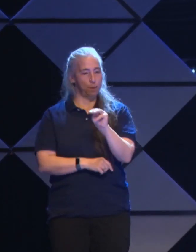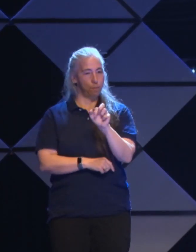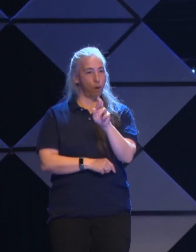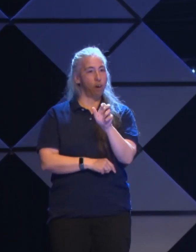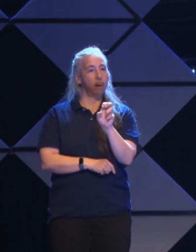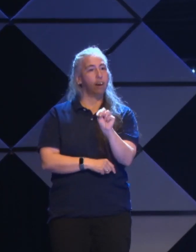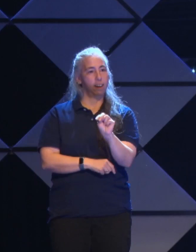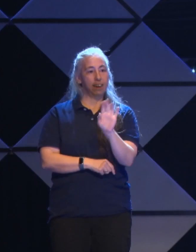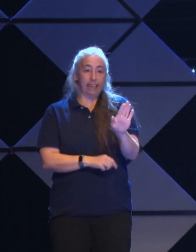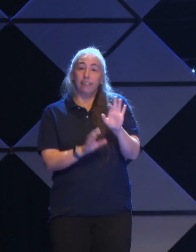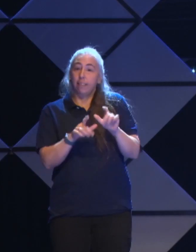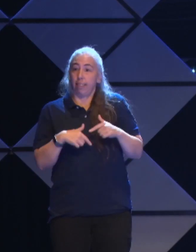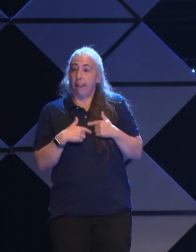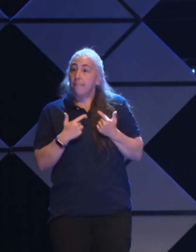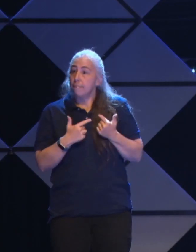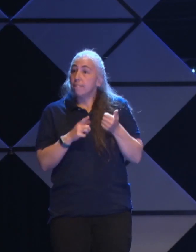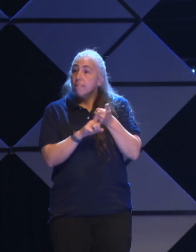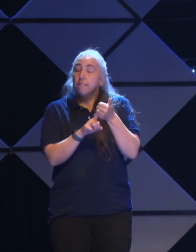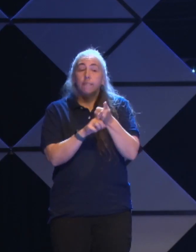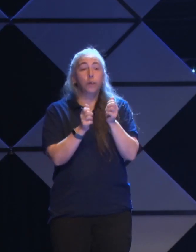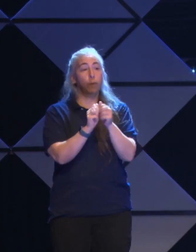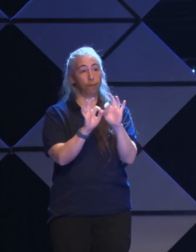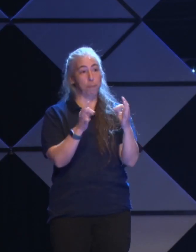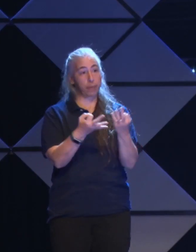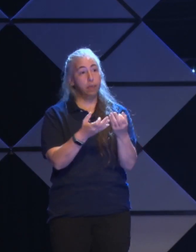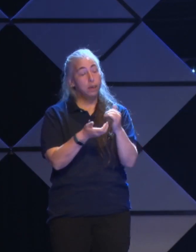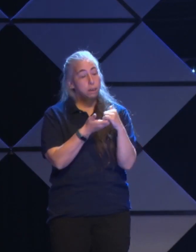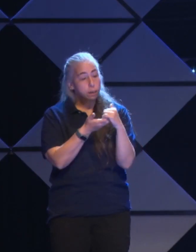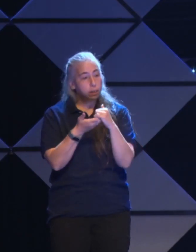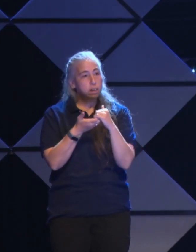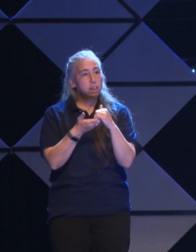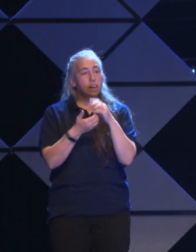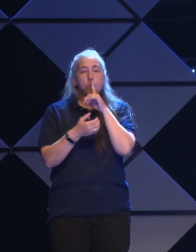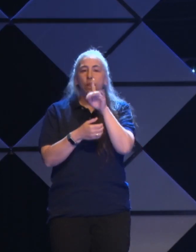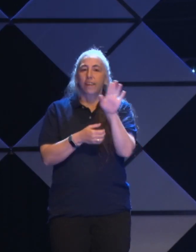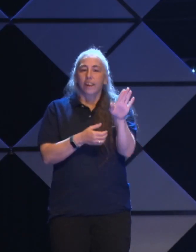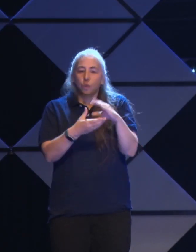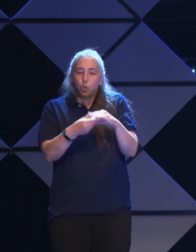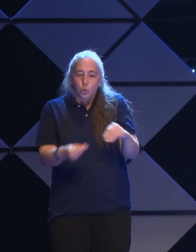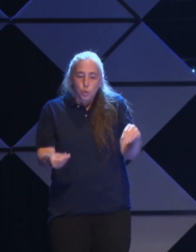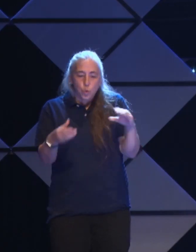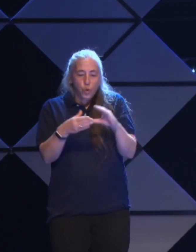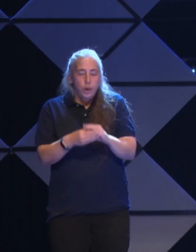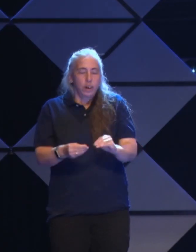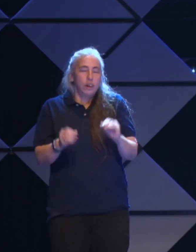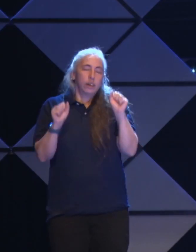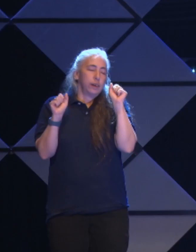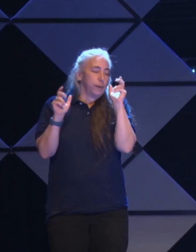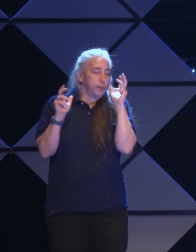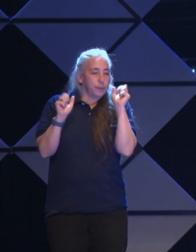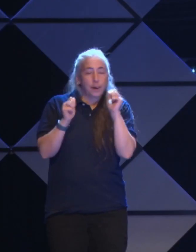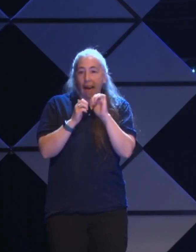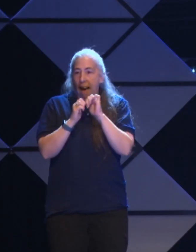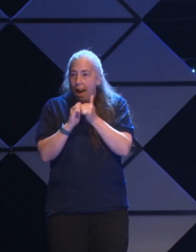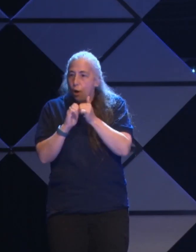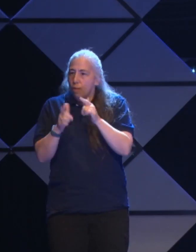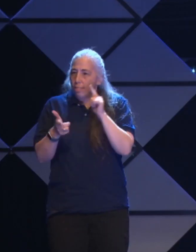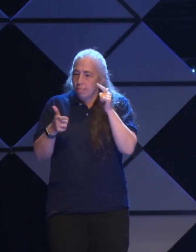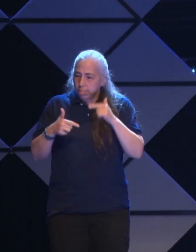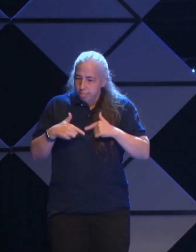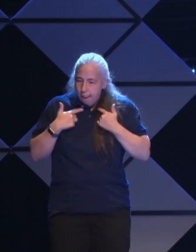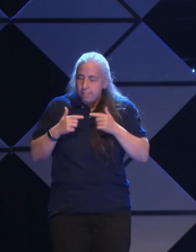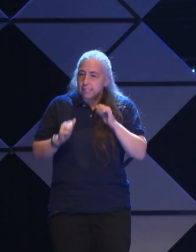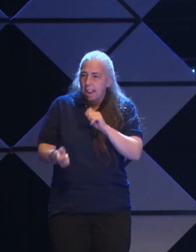his family, and it's just a fabulous story about transforming lives and what loving your